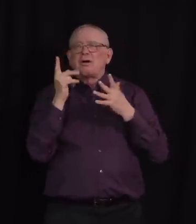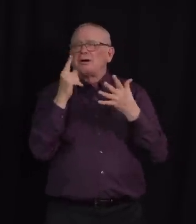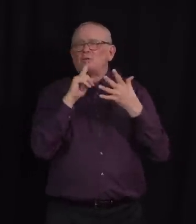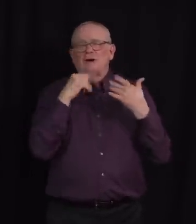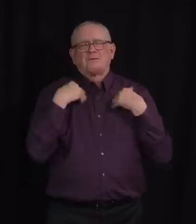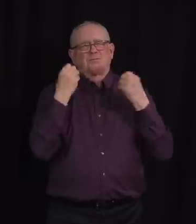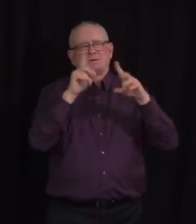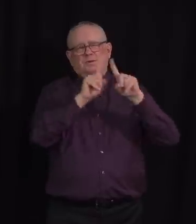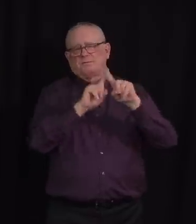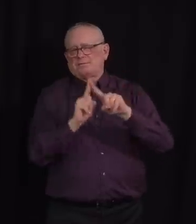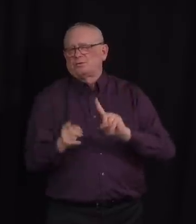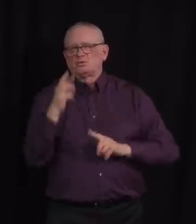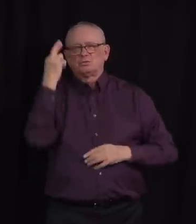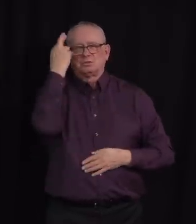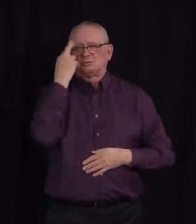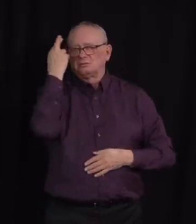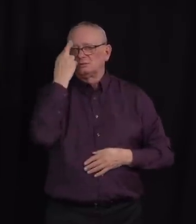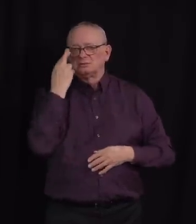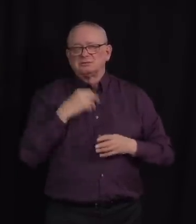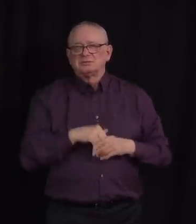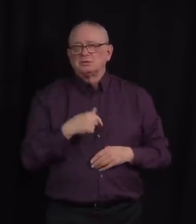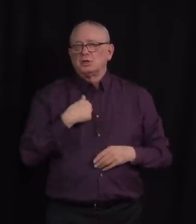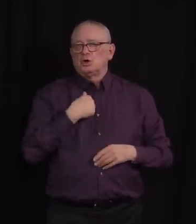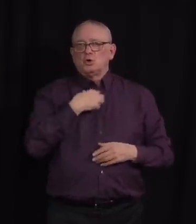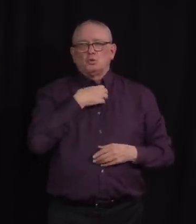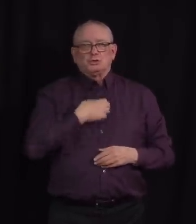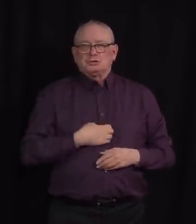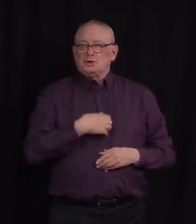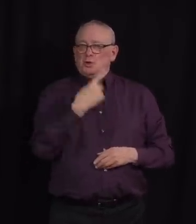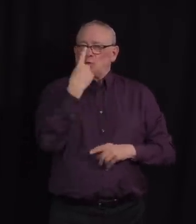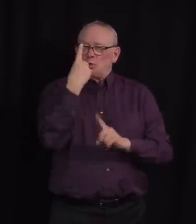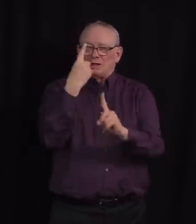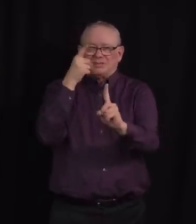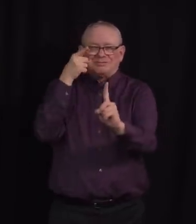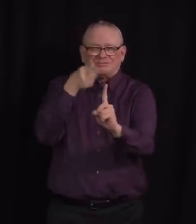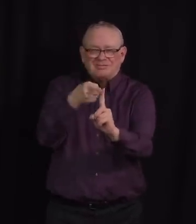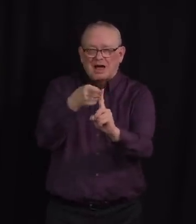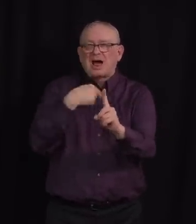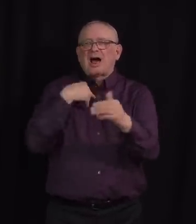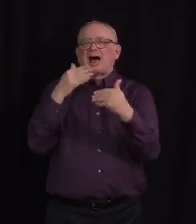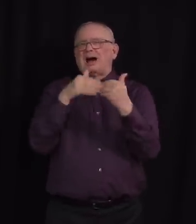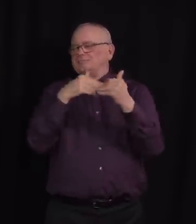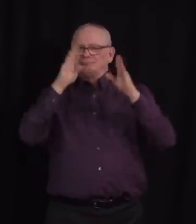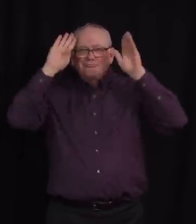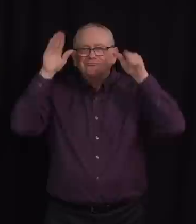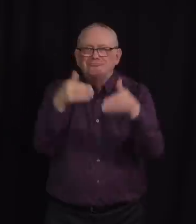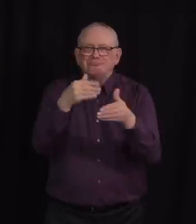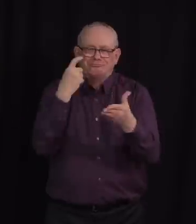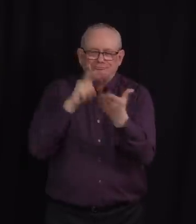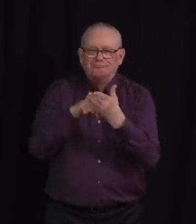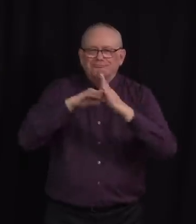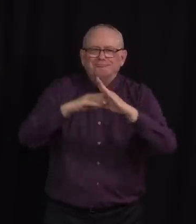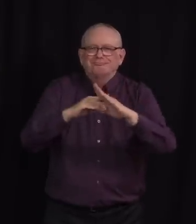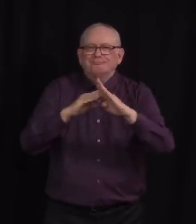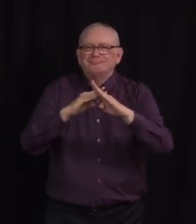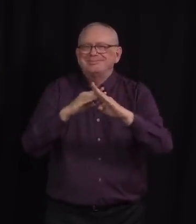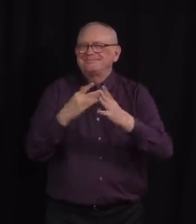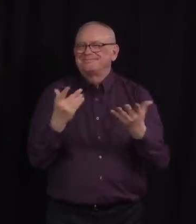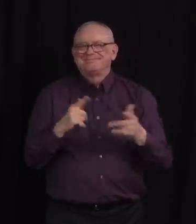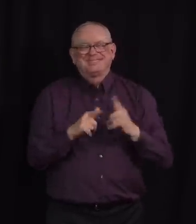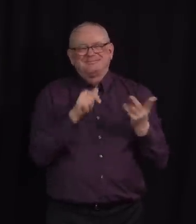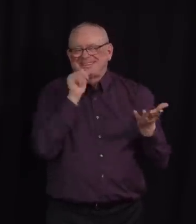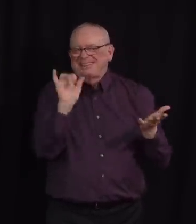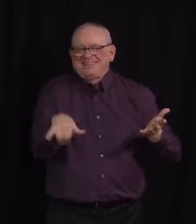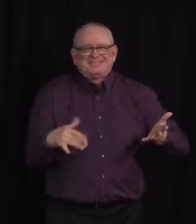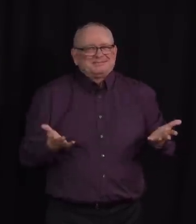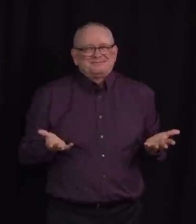if there was just one activity that was driving all the spread. Unfortunately, after more than a year of COVID-19, we all know it's